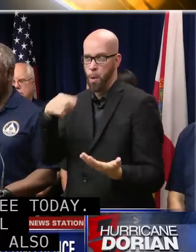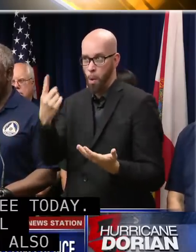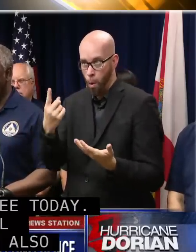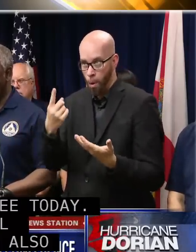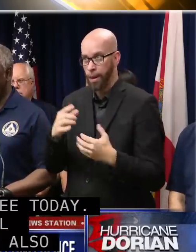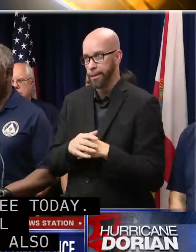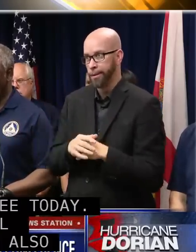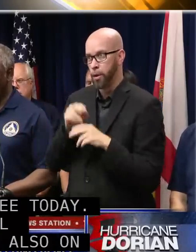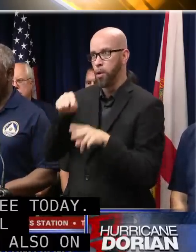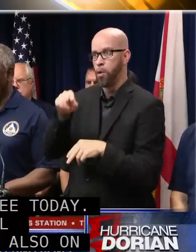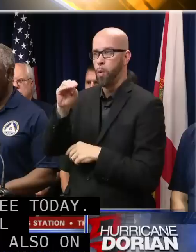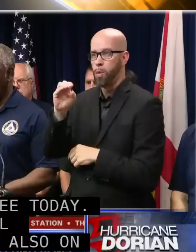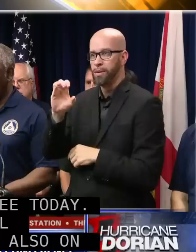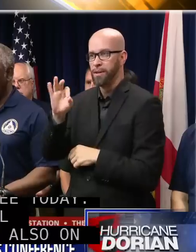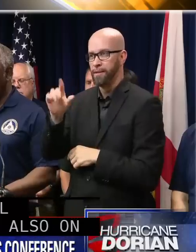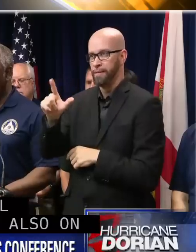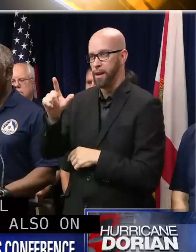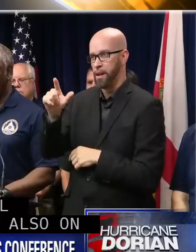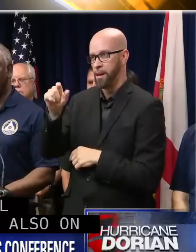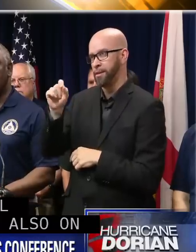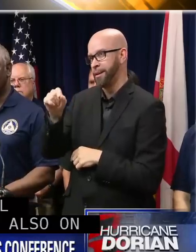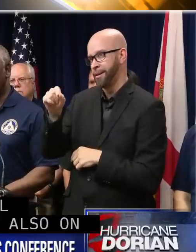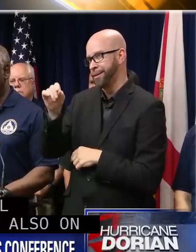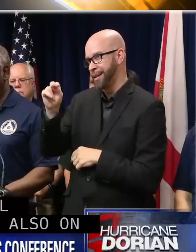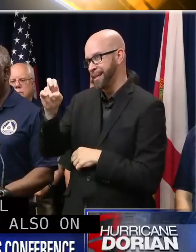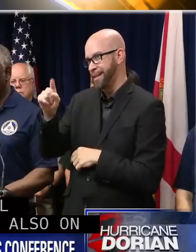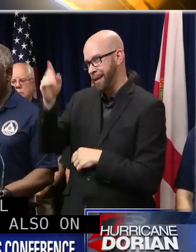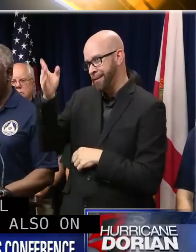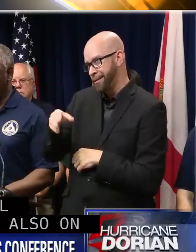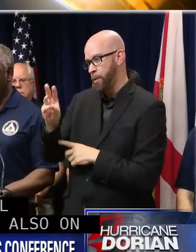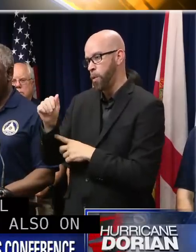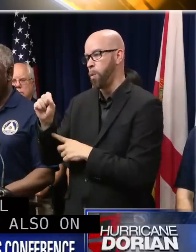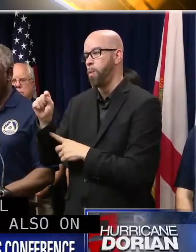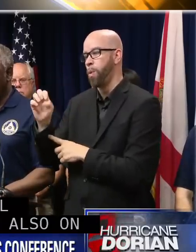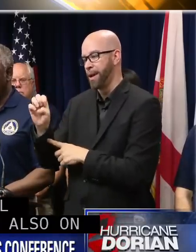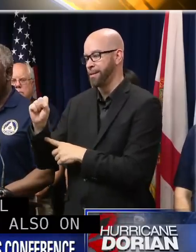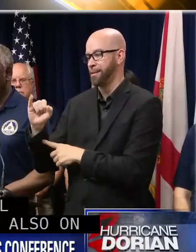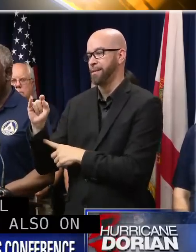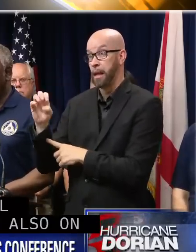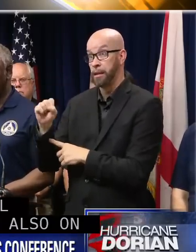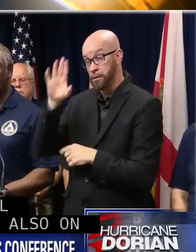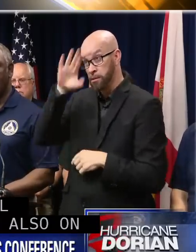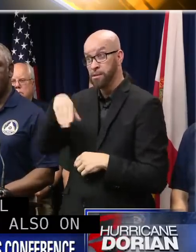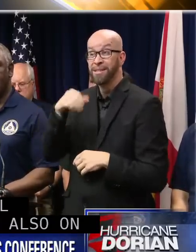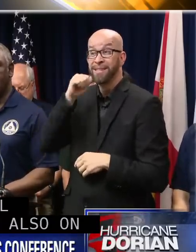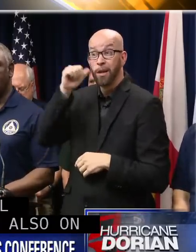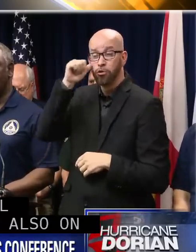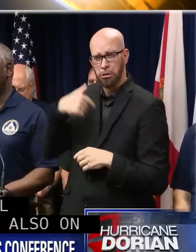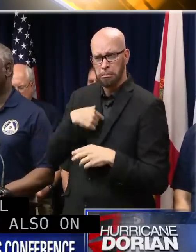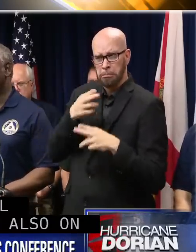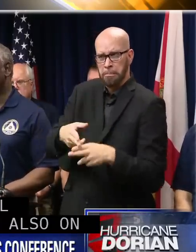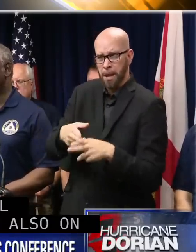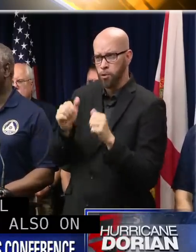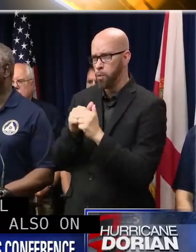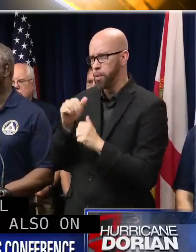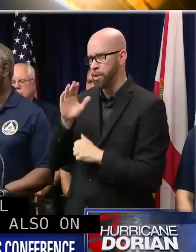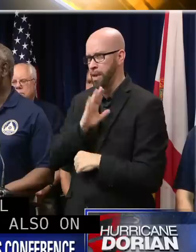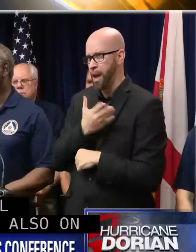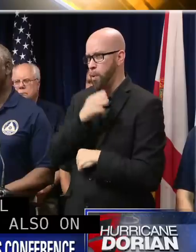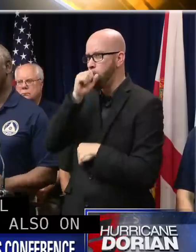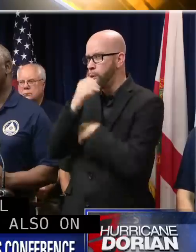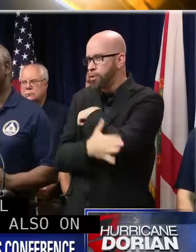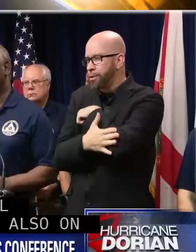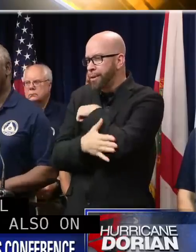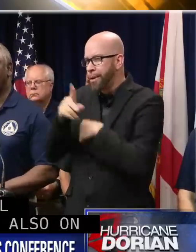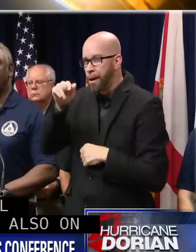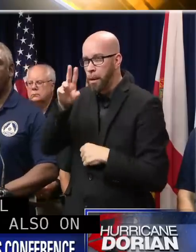ocfl.net/waste sites. Now for information on our parks. We shared with you yesterday that we made a decision to open our